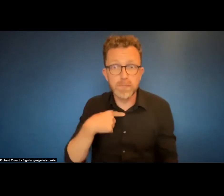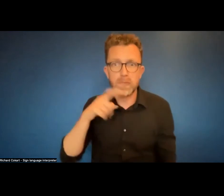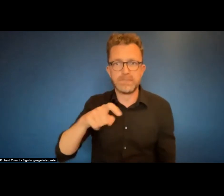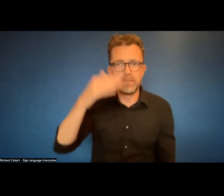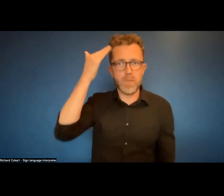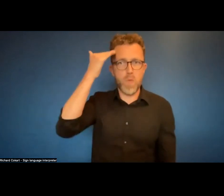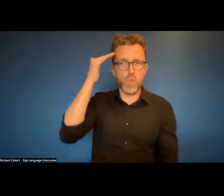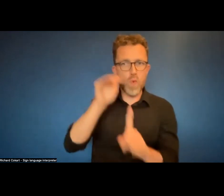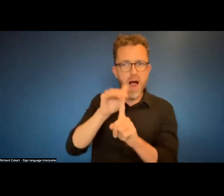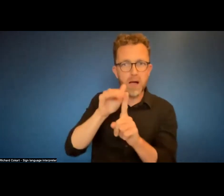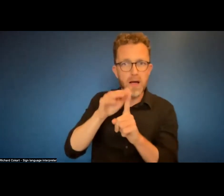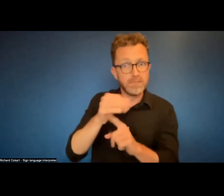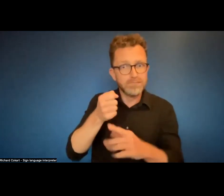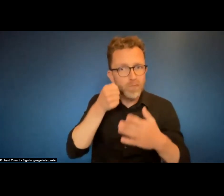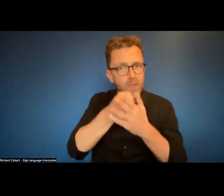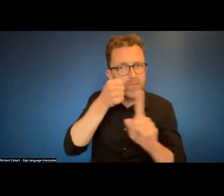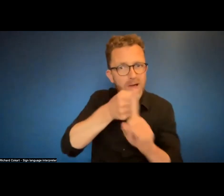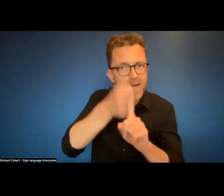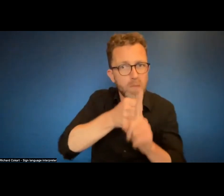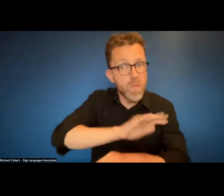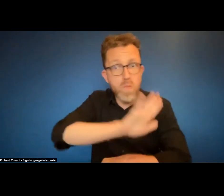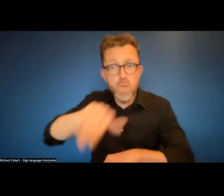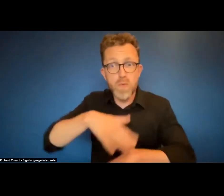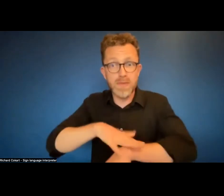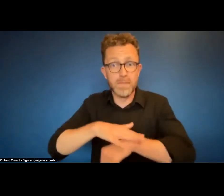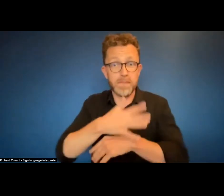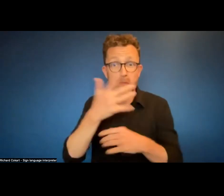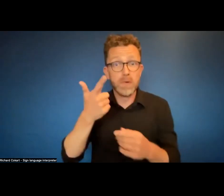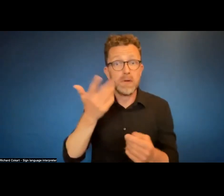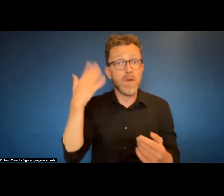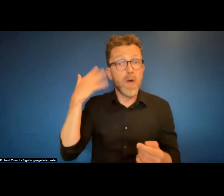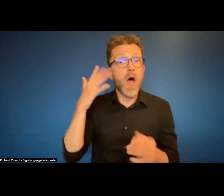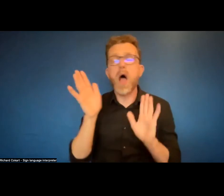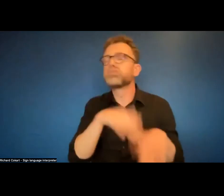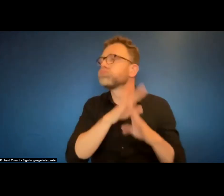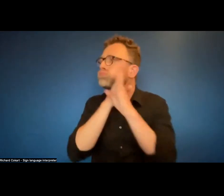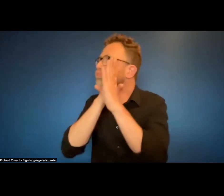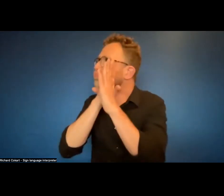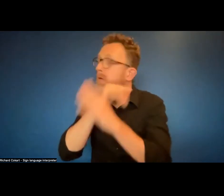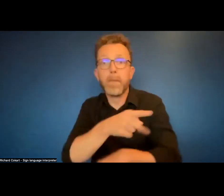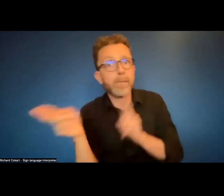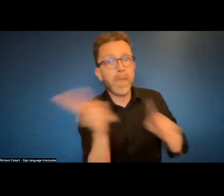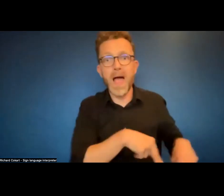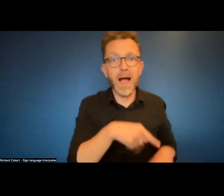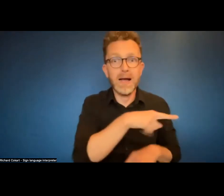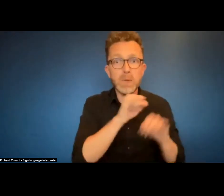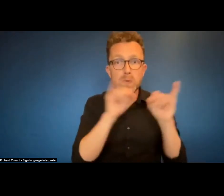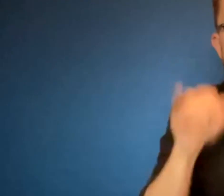It was Cesar, and I have just allowed him to talk. So okay, Cesar, good. You should be able to there come I see. In. Yeah, thank you.